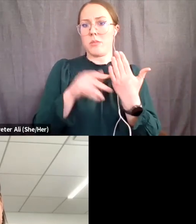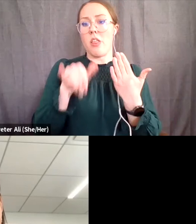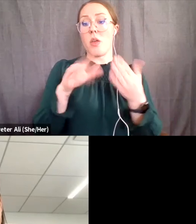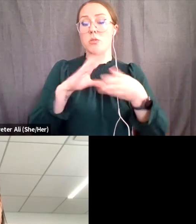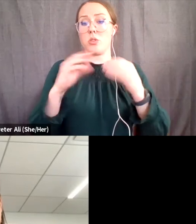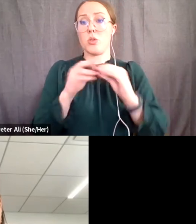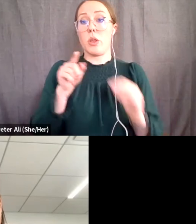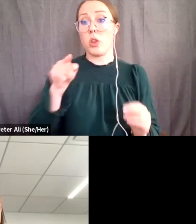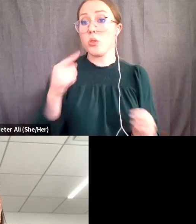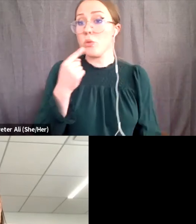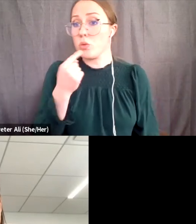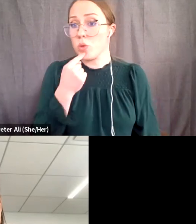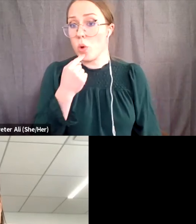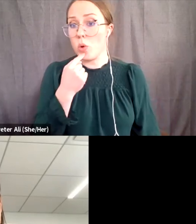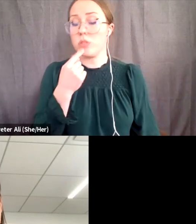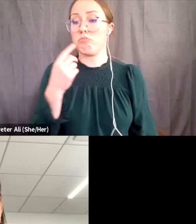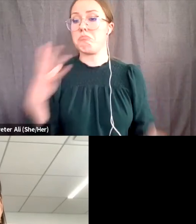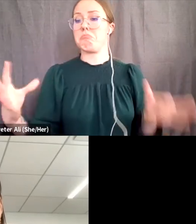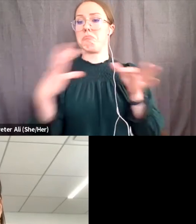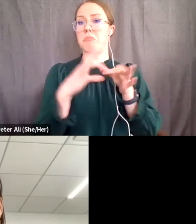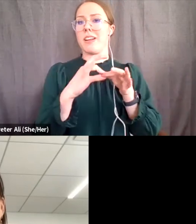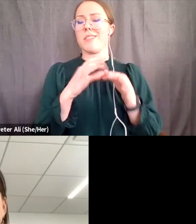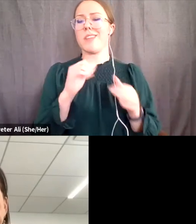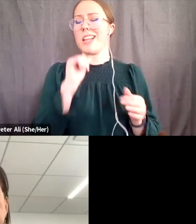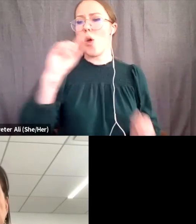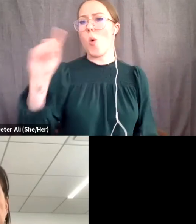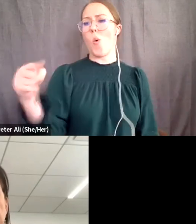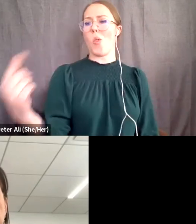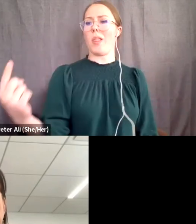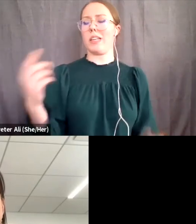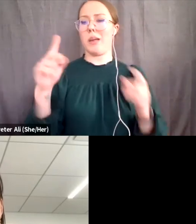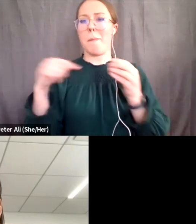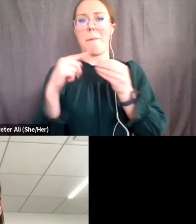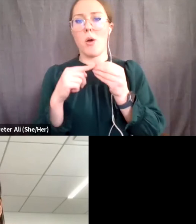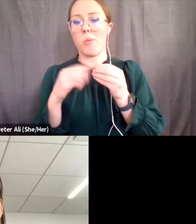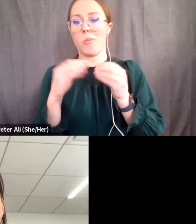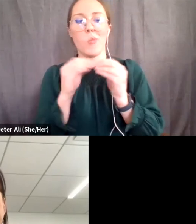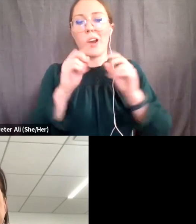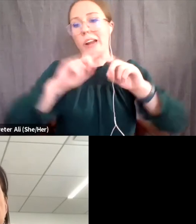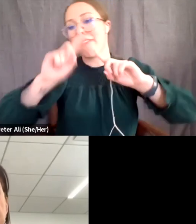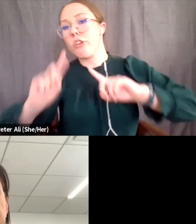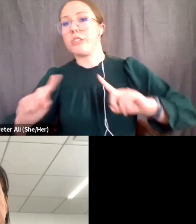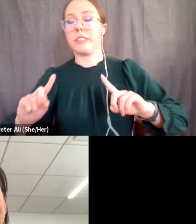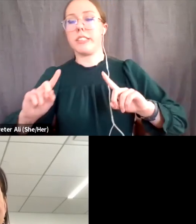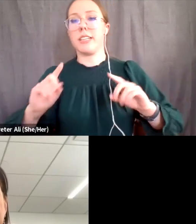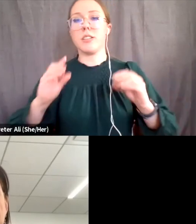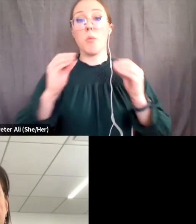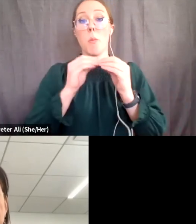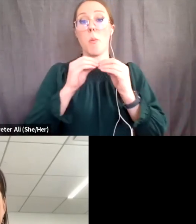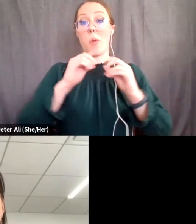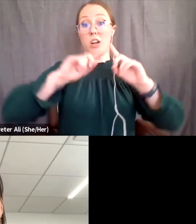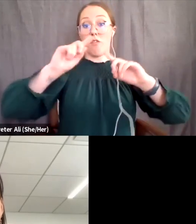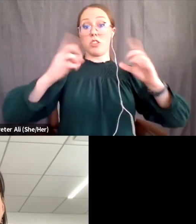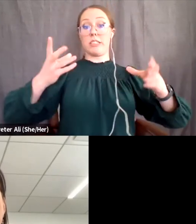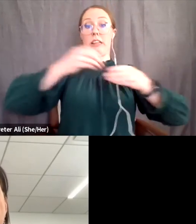bear, that it wasn't just about having more diversity in the education programs. It was about having more diversity in the